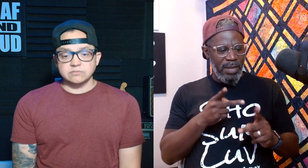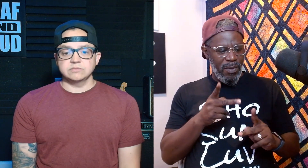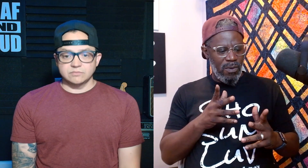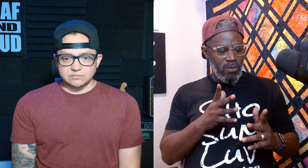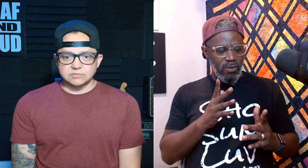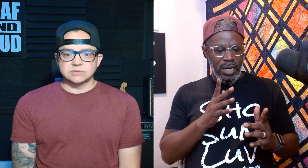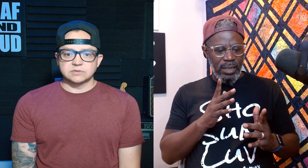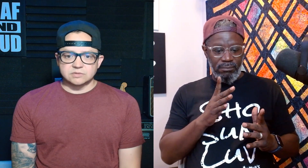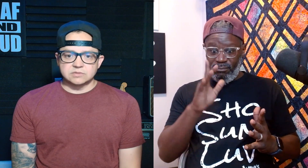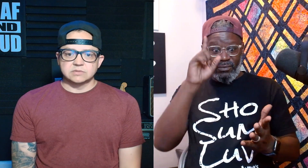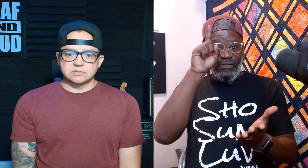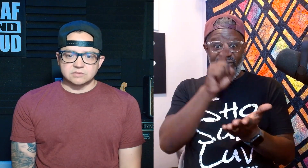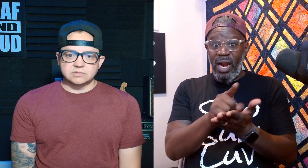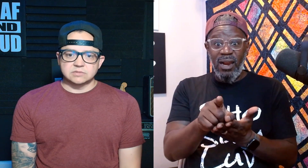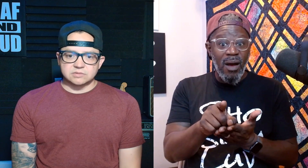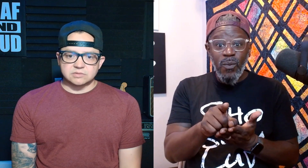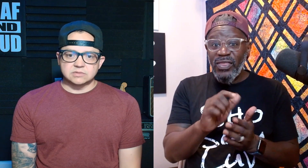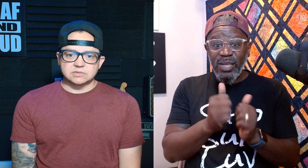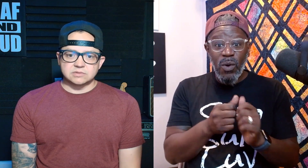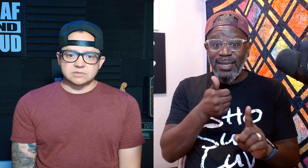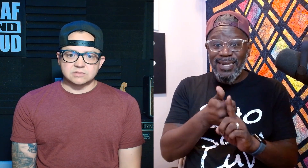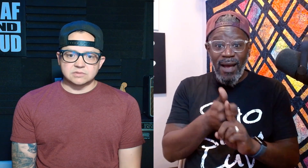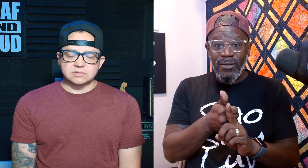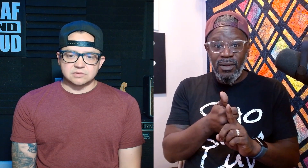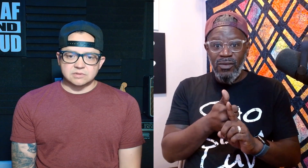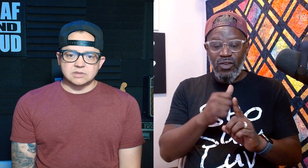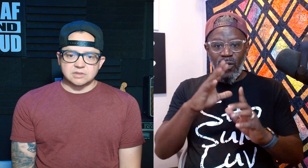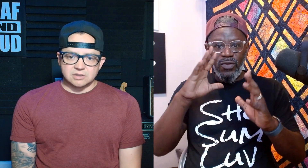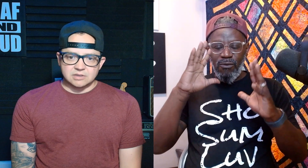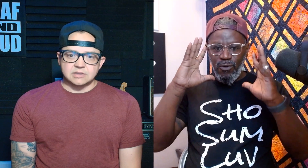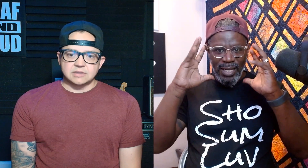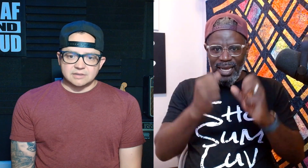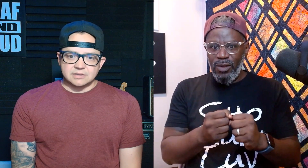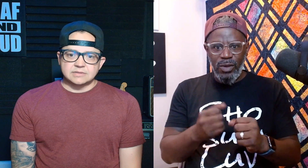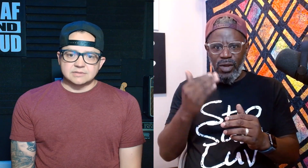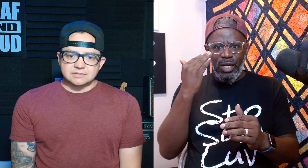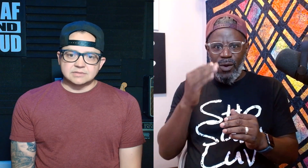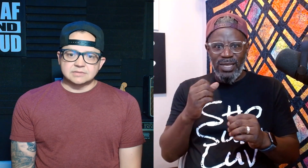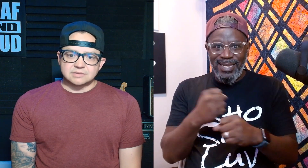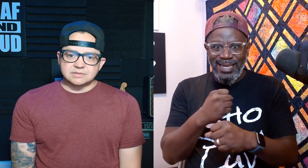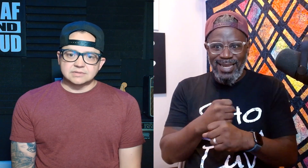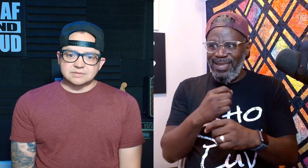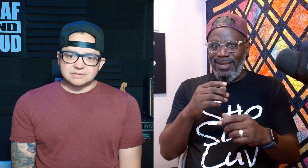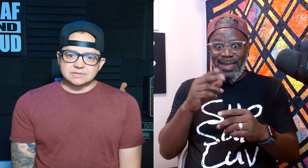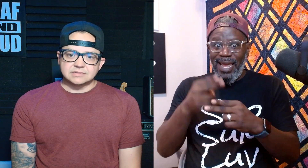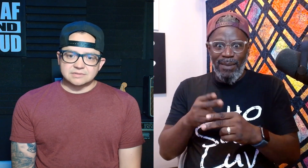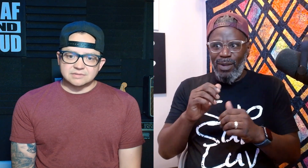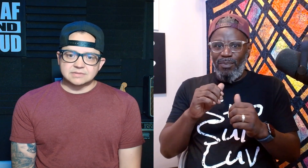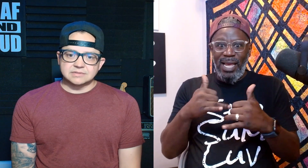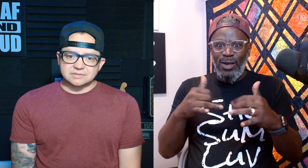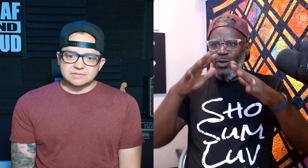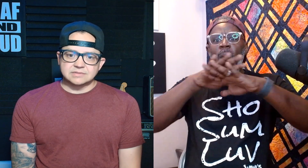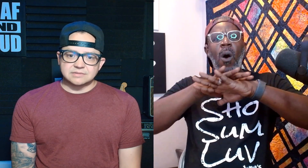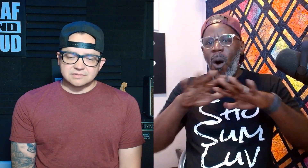these people really fell in love with the sport itself. So they're really into it. So they know statistics, the name,